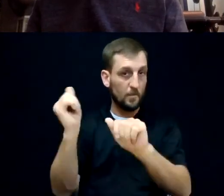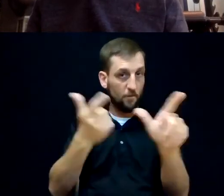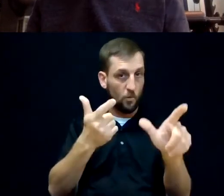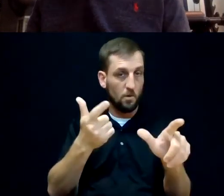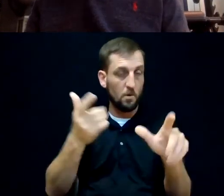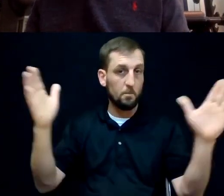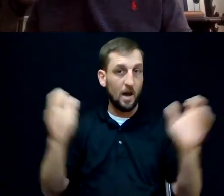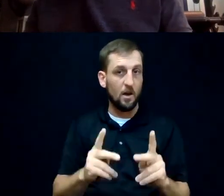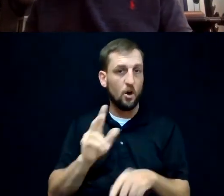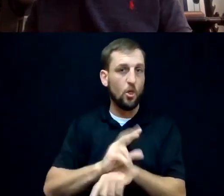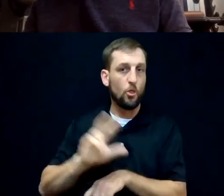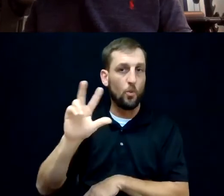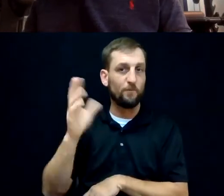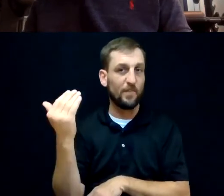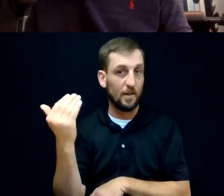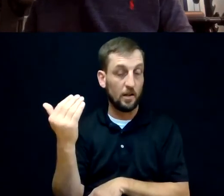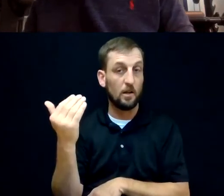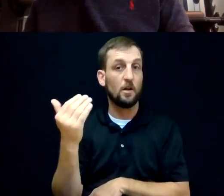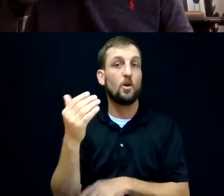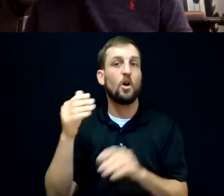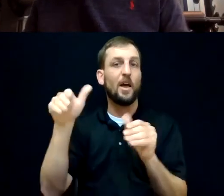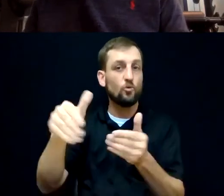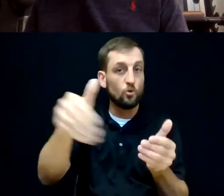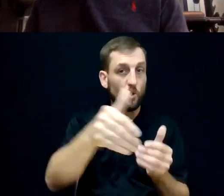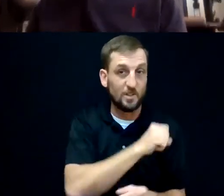here at 3:15, we'll do that and then move into that last session.